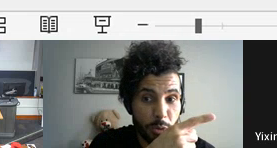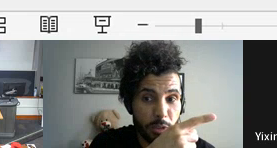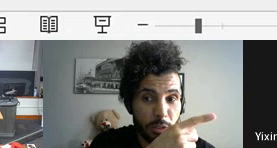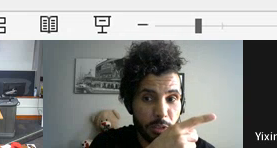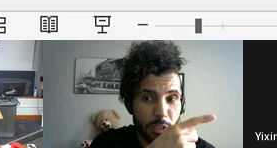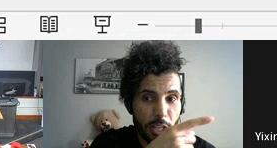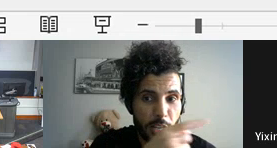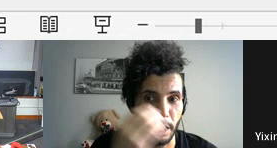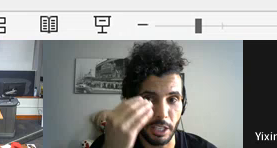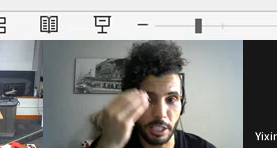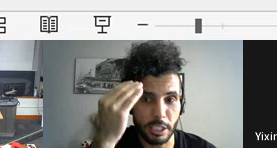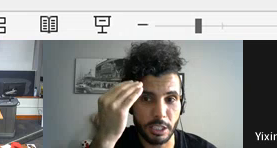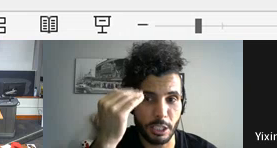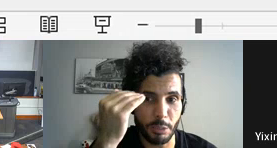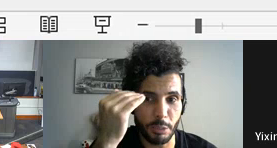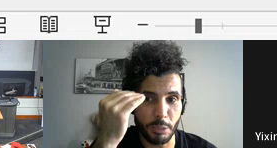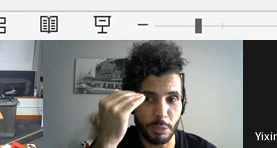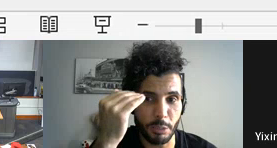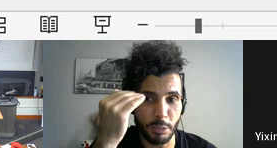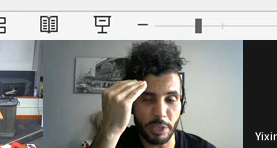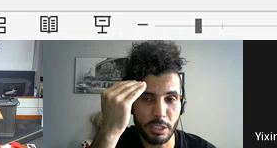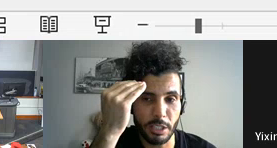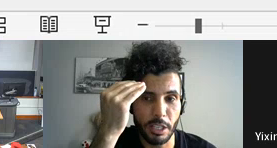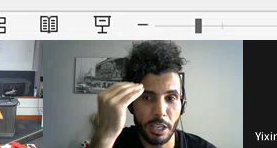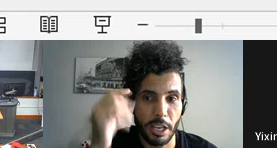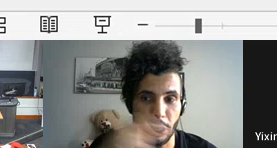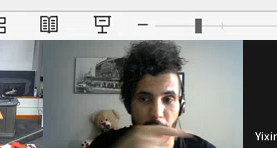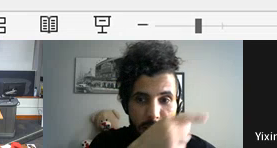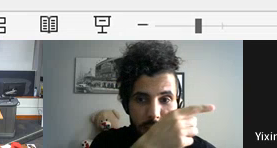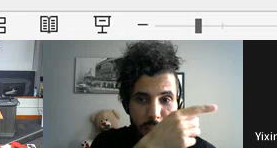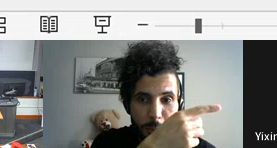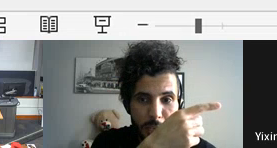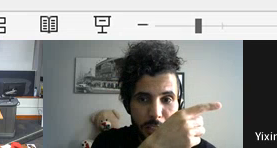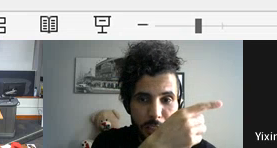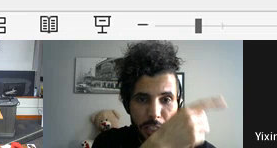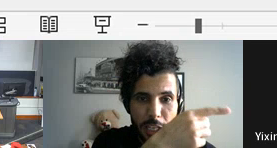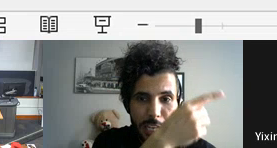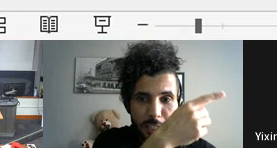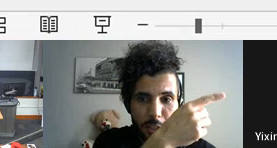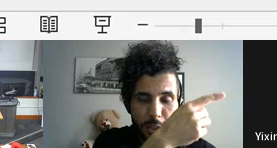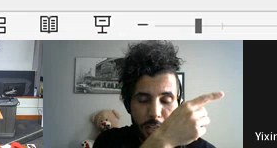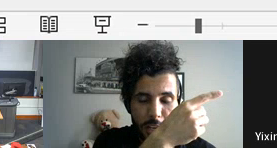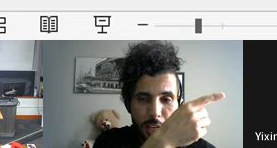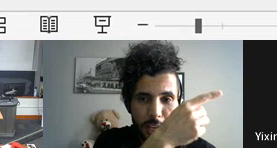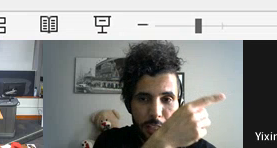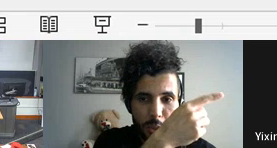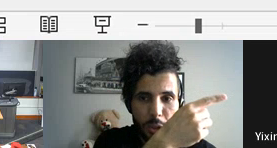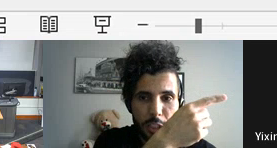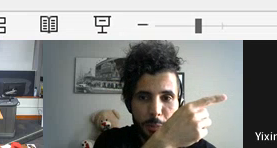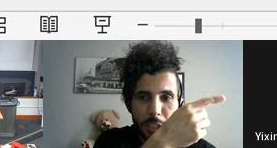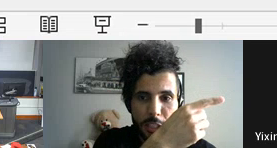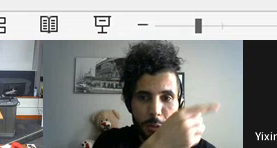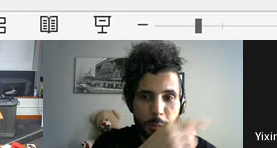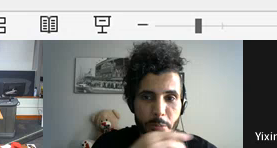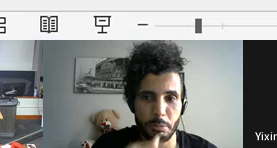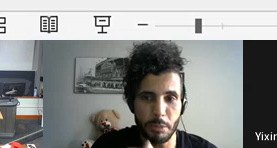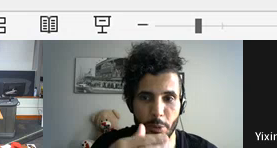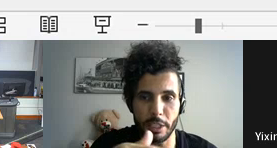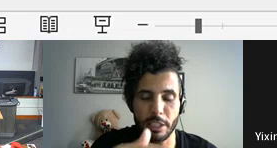school. And I keep my eyebrows raised, and I still keep the last sign. I hold it because I want to